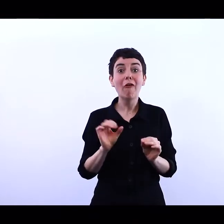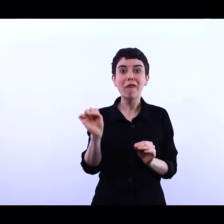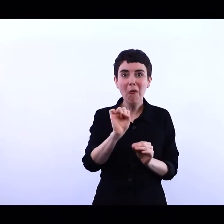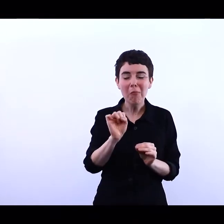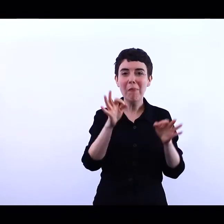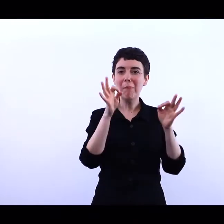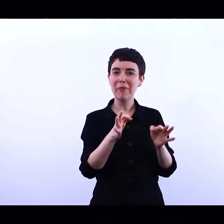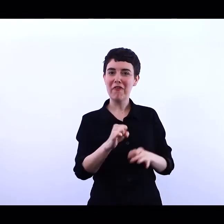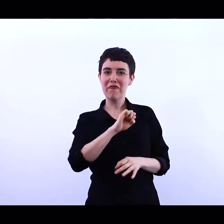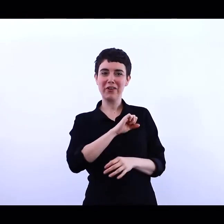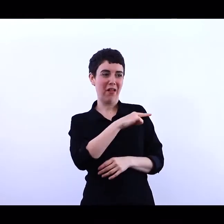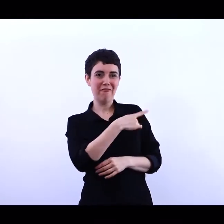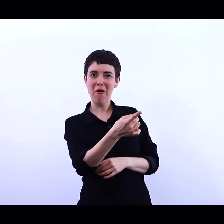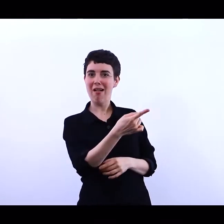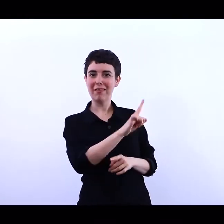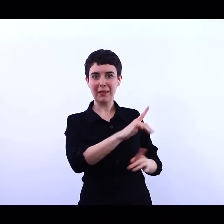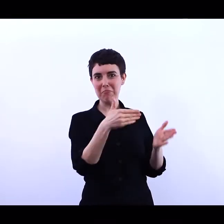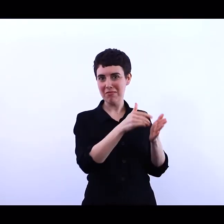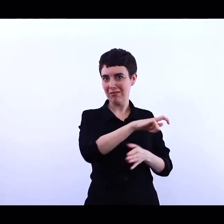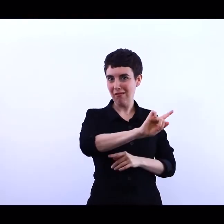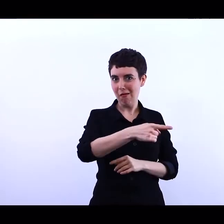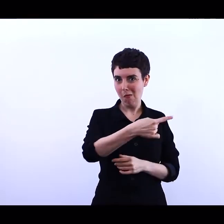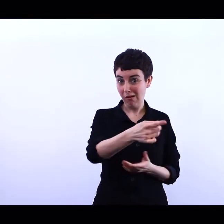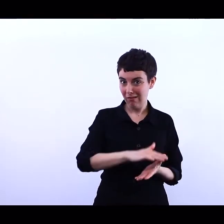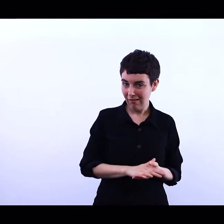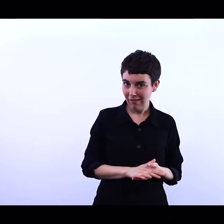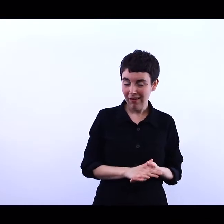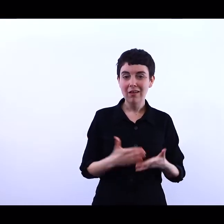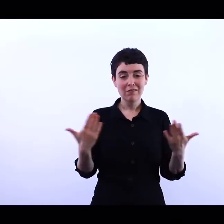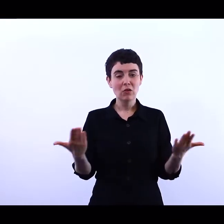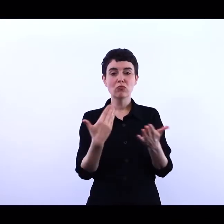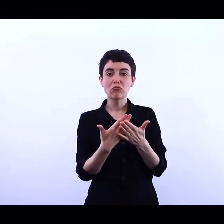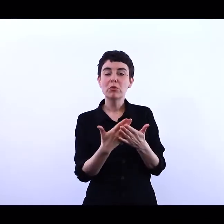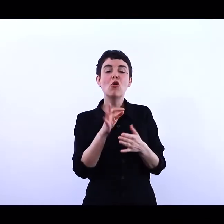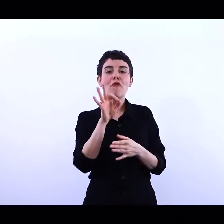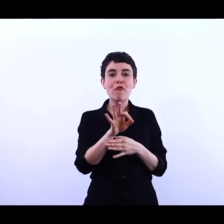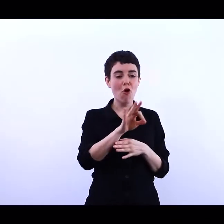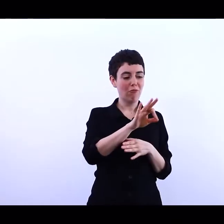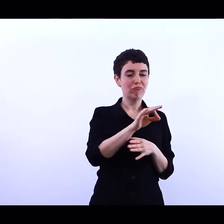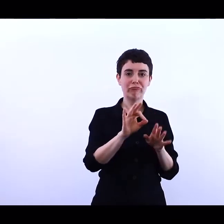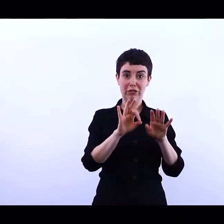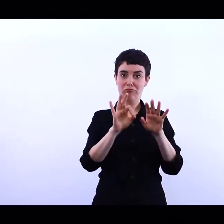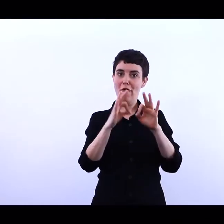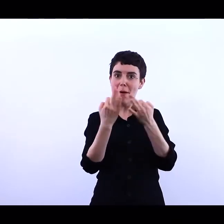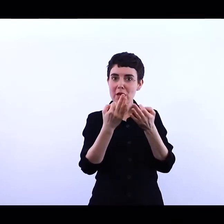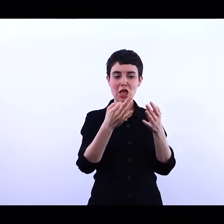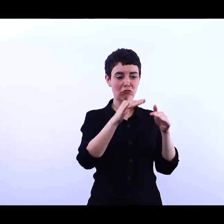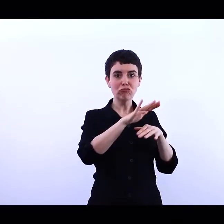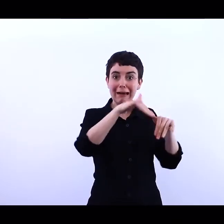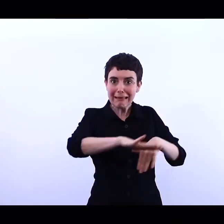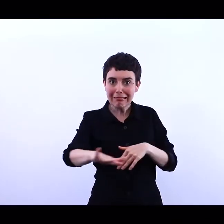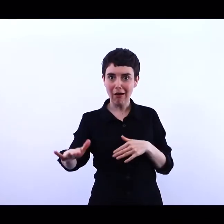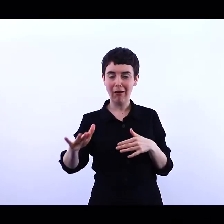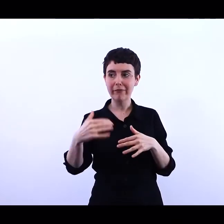leadership. Staff policies and benefits that employees with children or family members who need care have requested